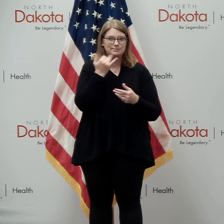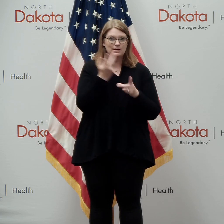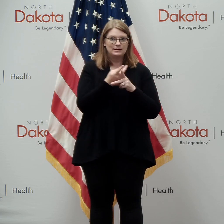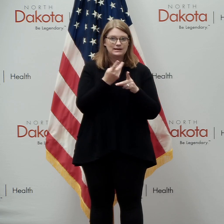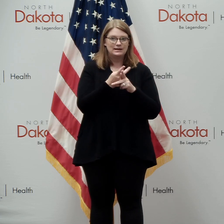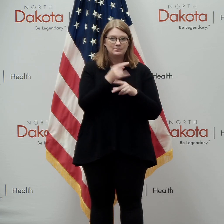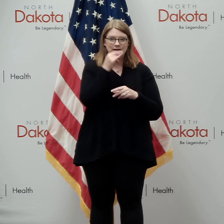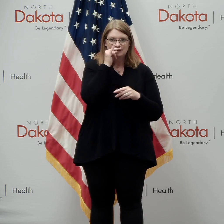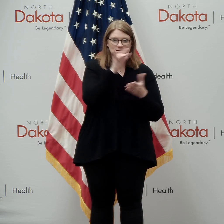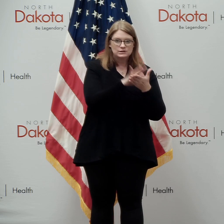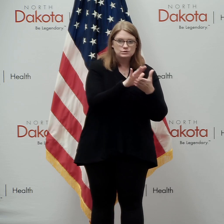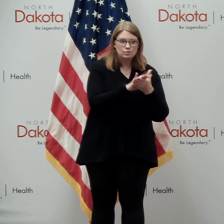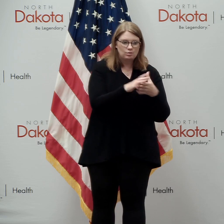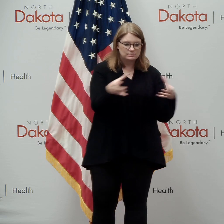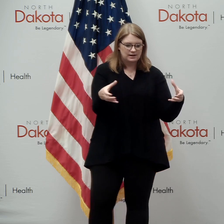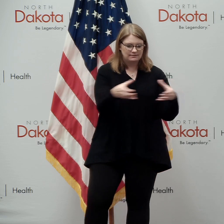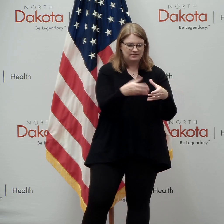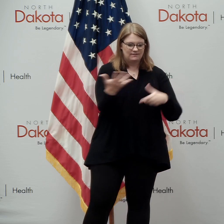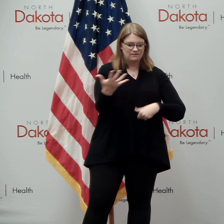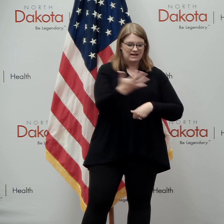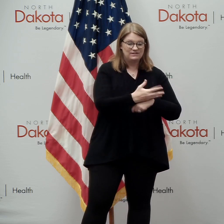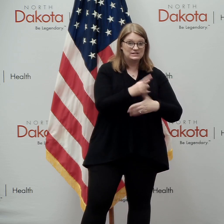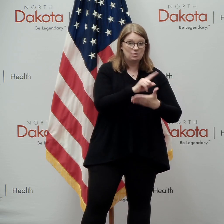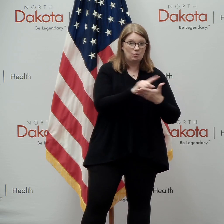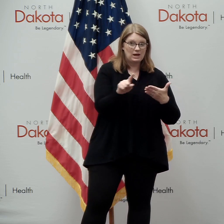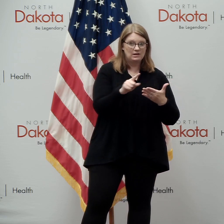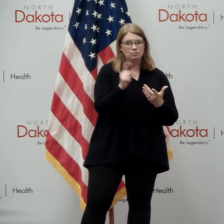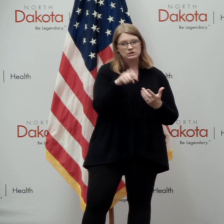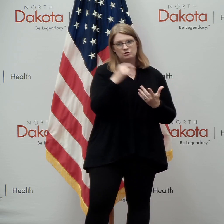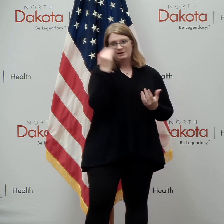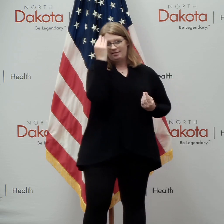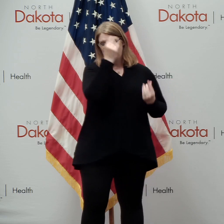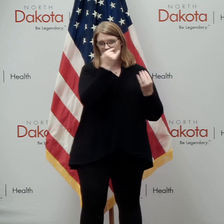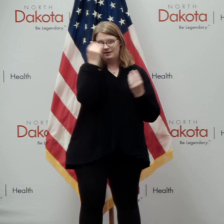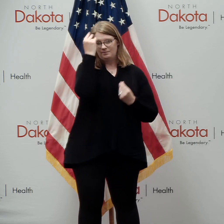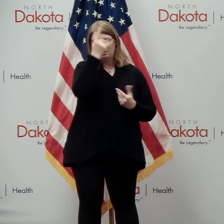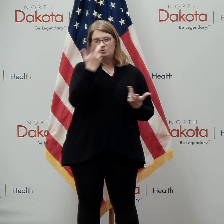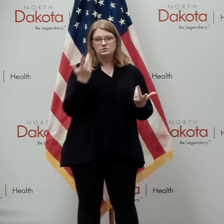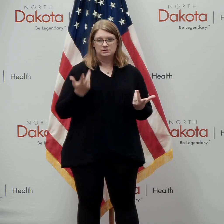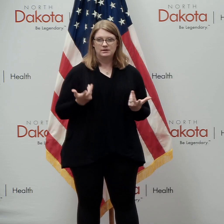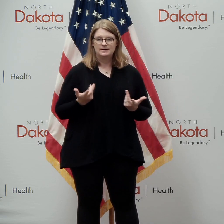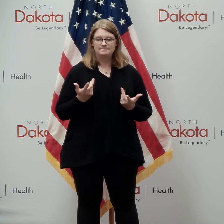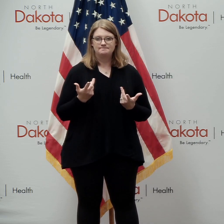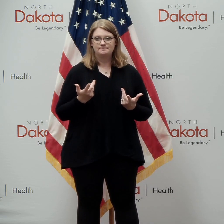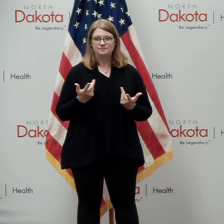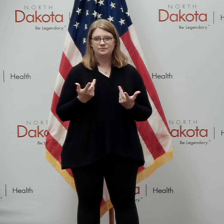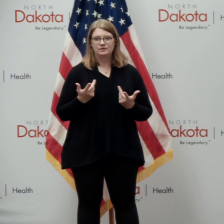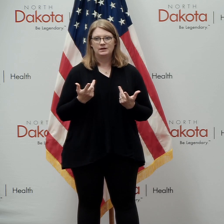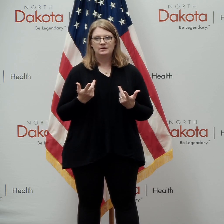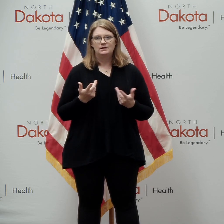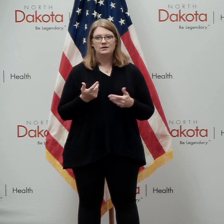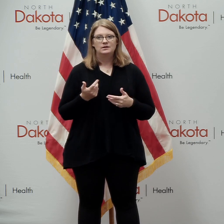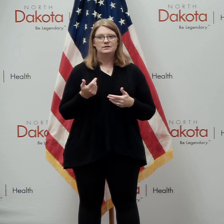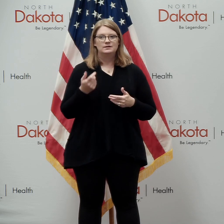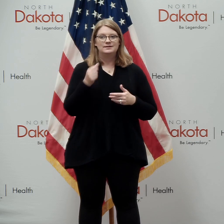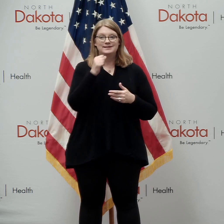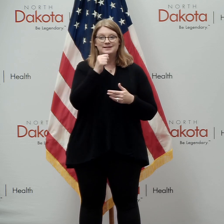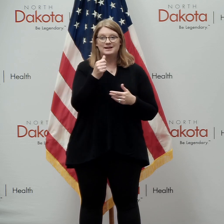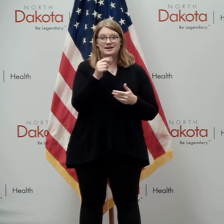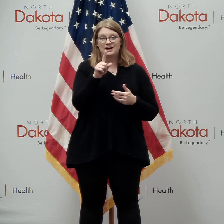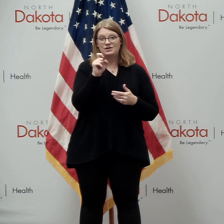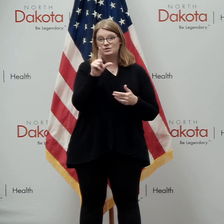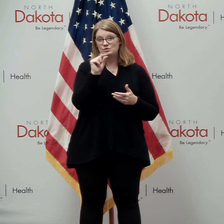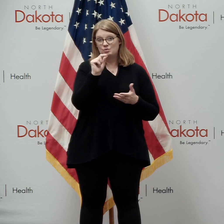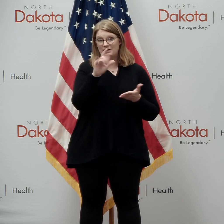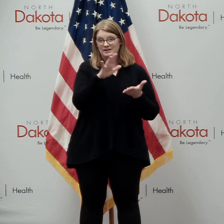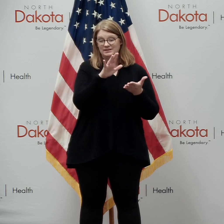in school in their cohorts 5 days a week, then we should be thinking about doing that and taking a big pressure off the parents. We're not talking about a few number of people.